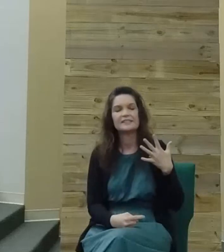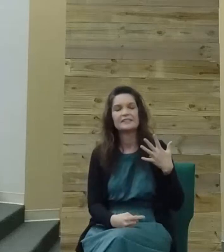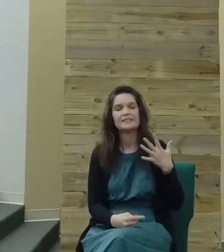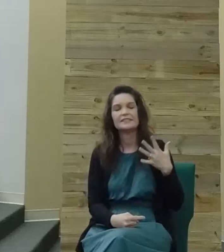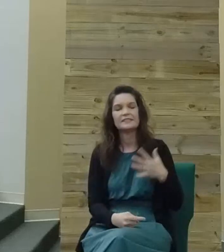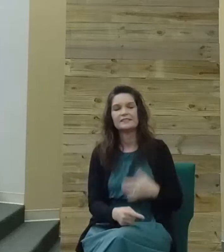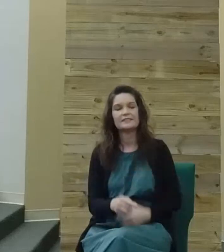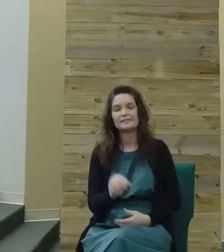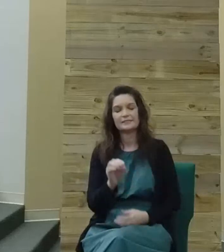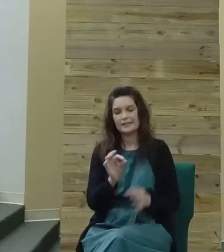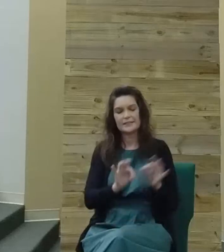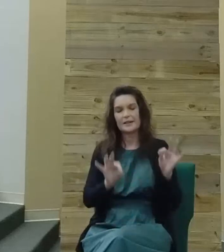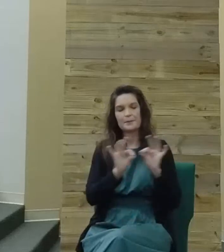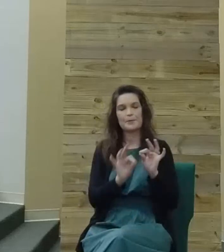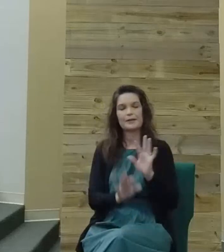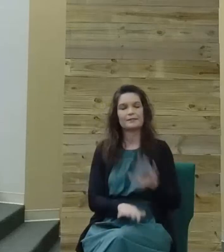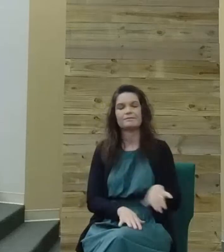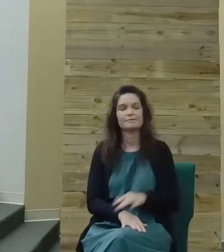were identified by.